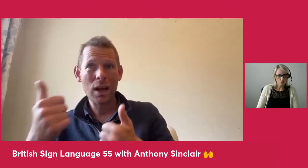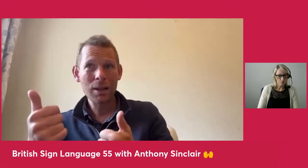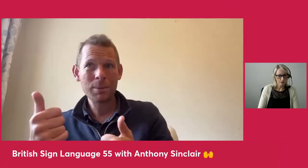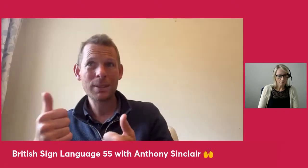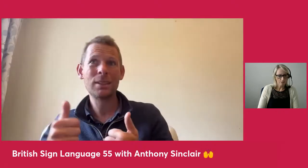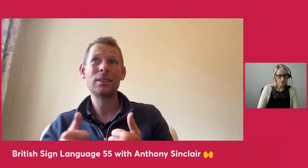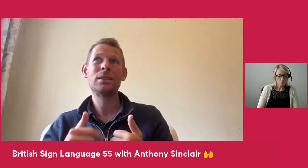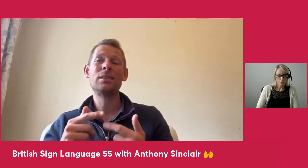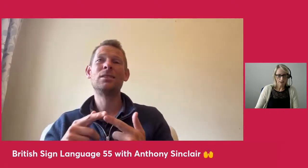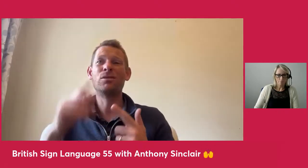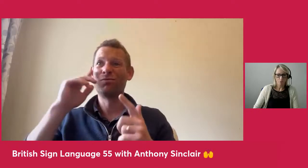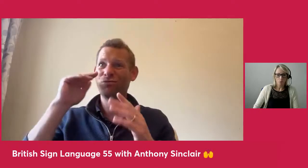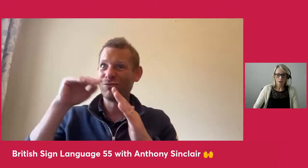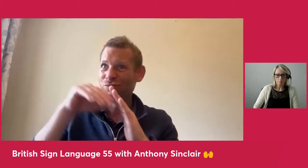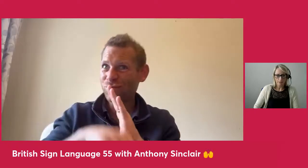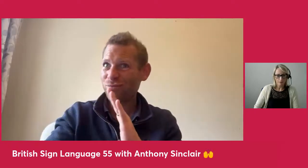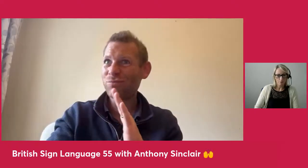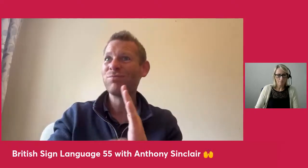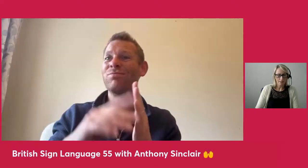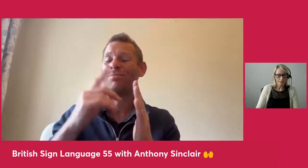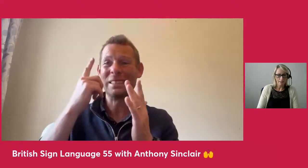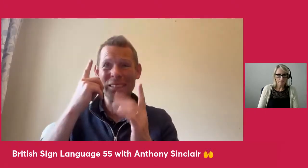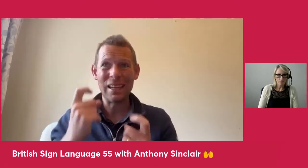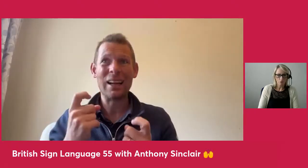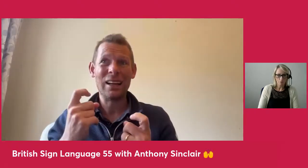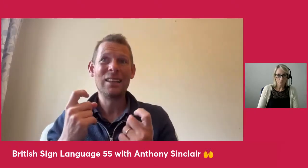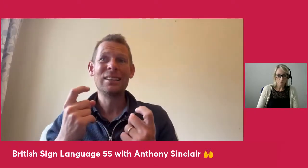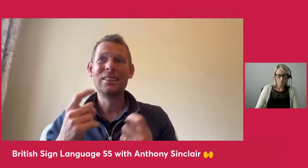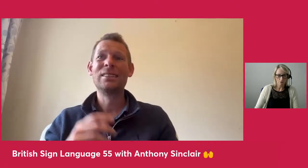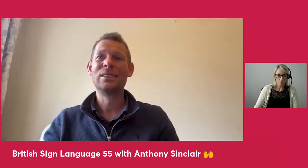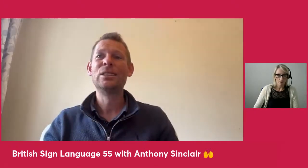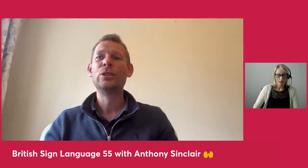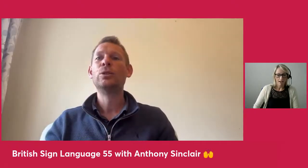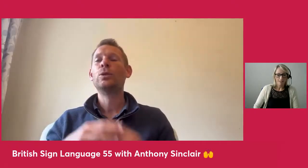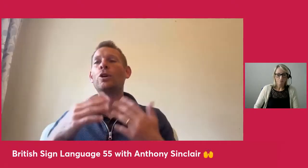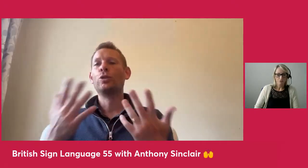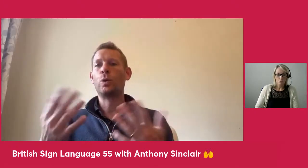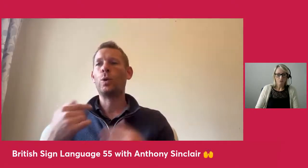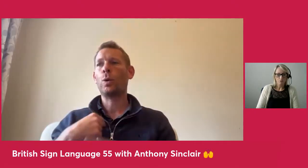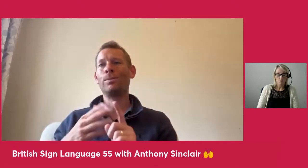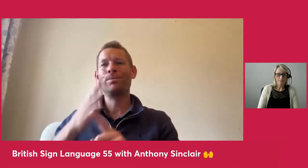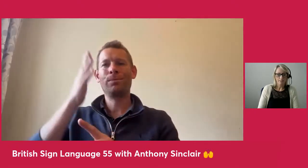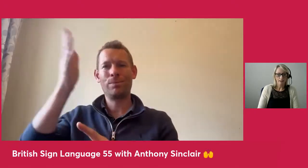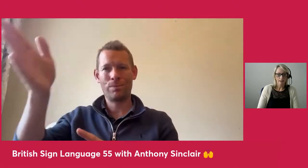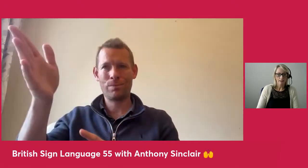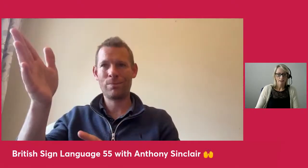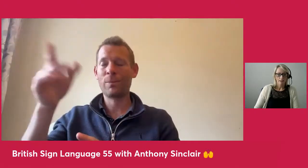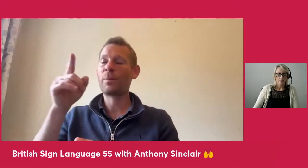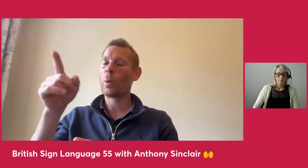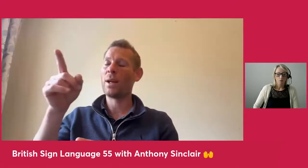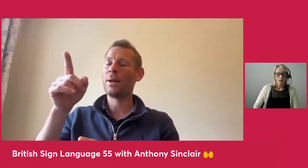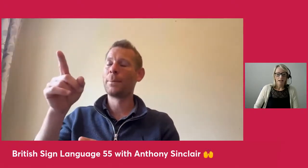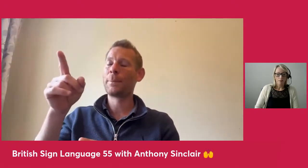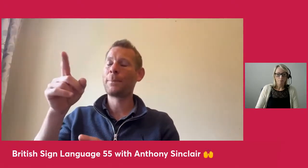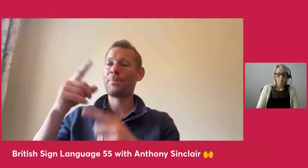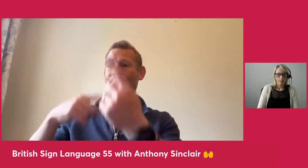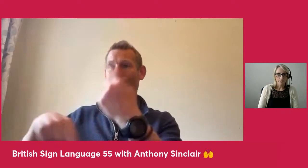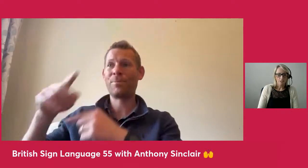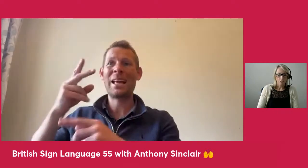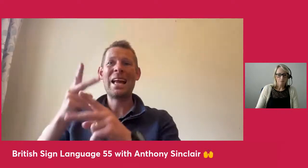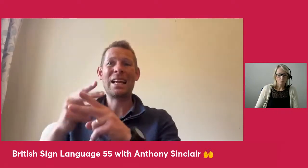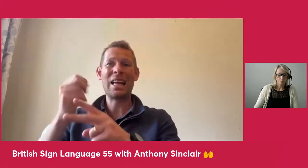affect lots of areas of their life. Their well-being, their mental health can often suffer as a result of this lack